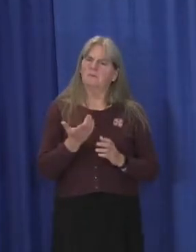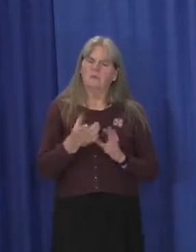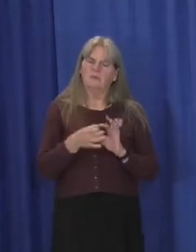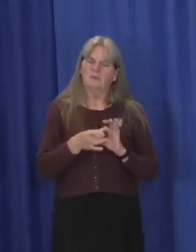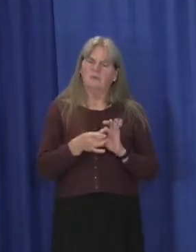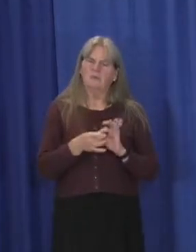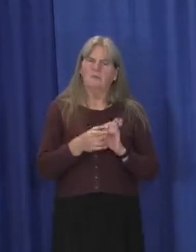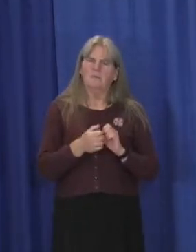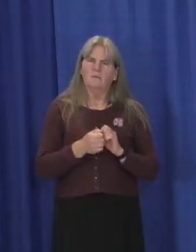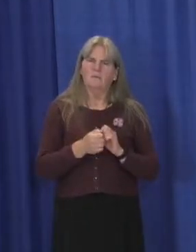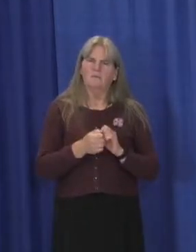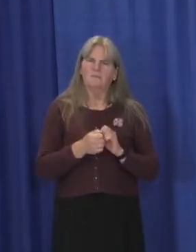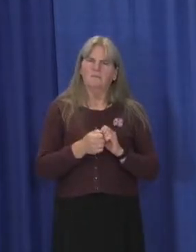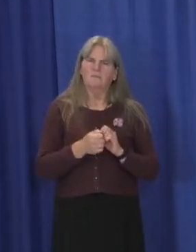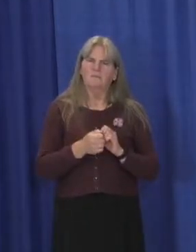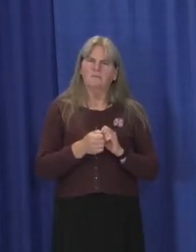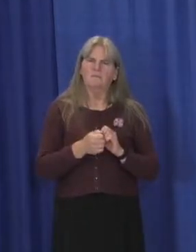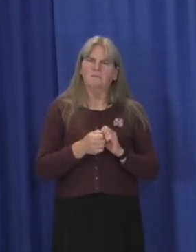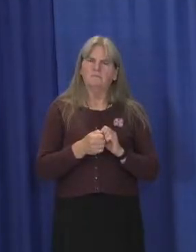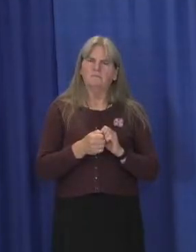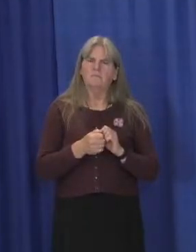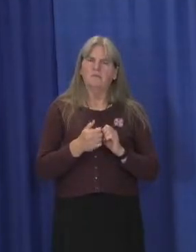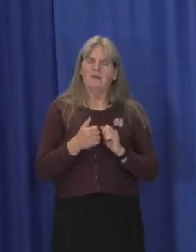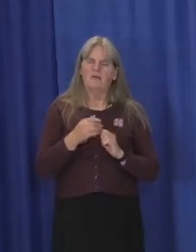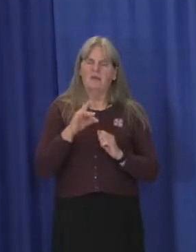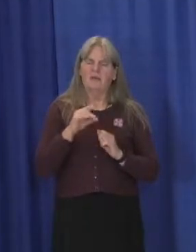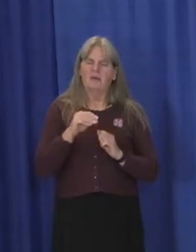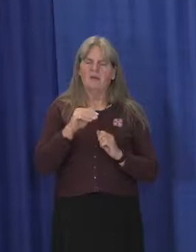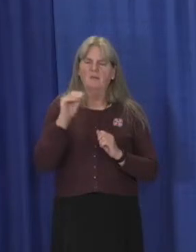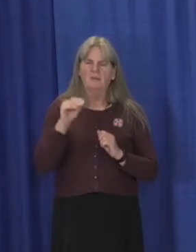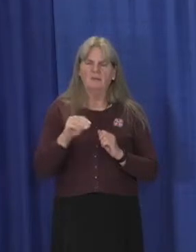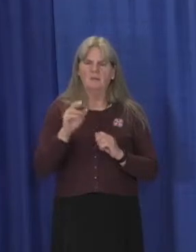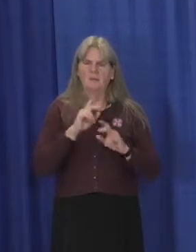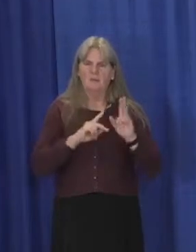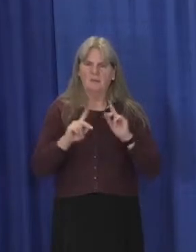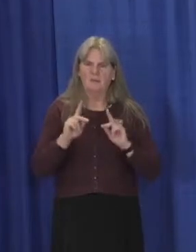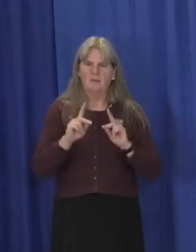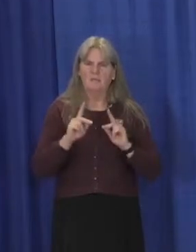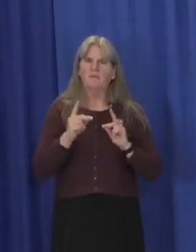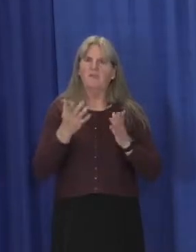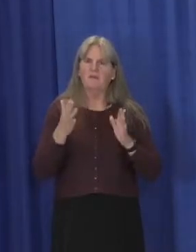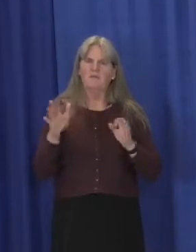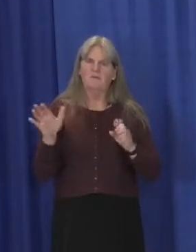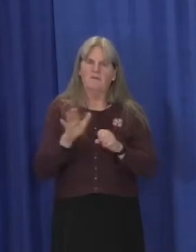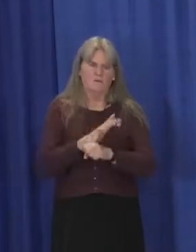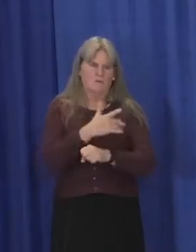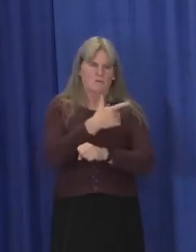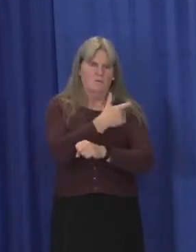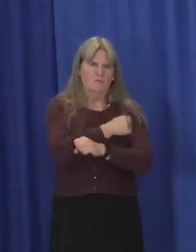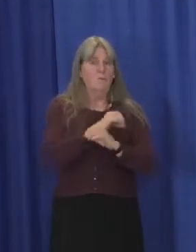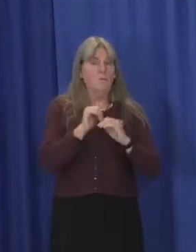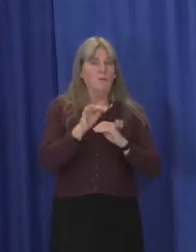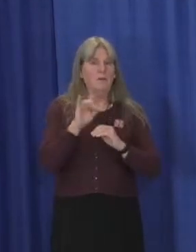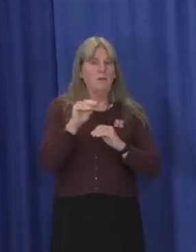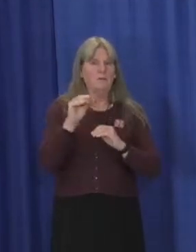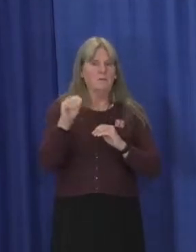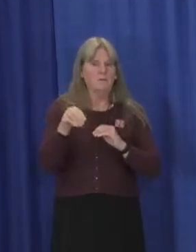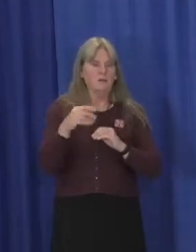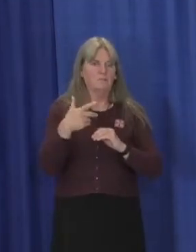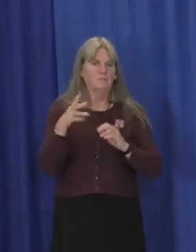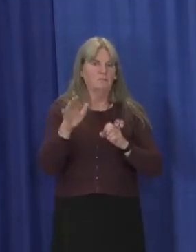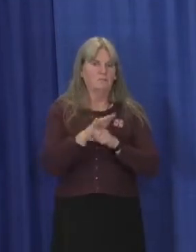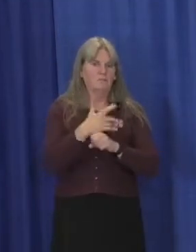about the fact that we have 80% of eligible people in Yukon vaccinated, more than 80%,